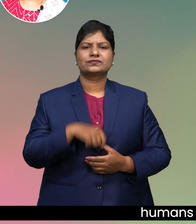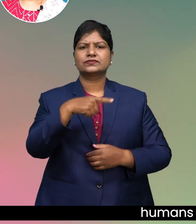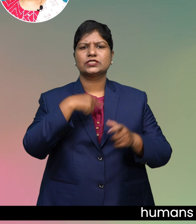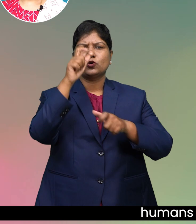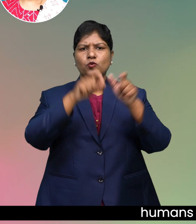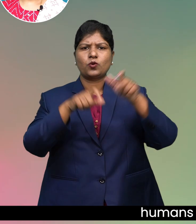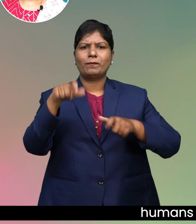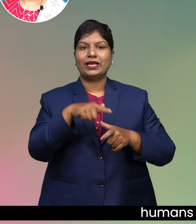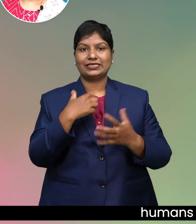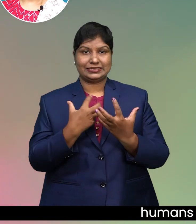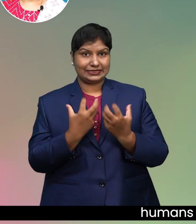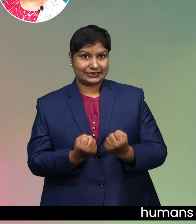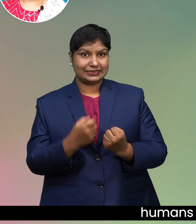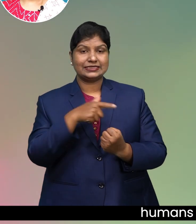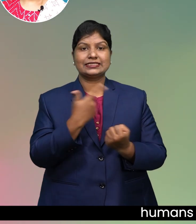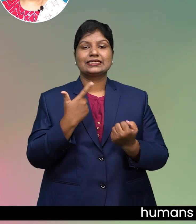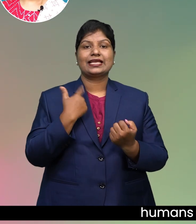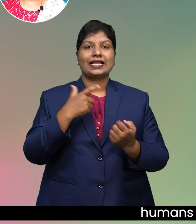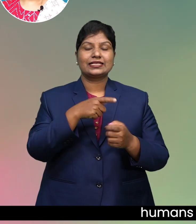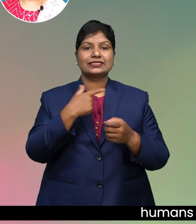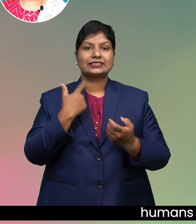Humans attain sexual maturity